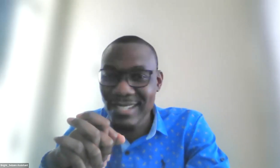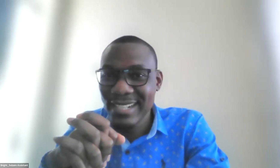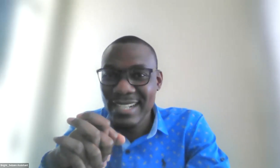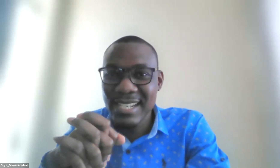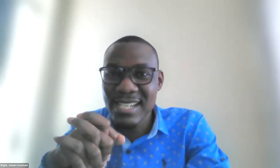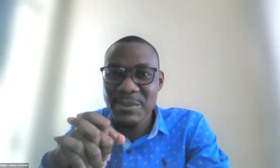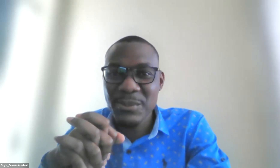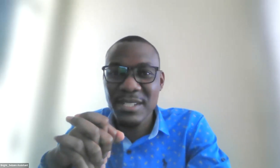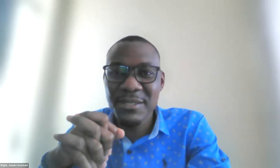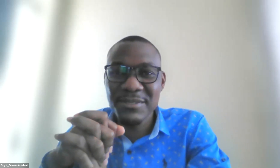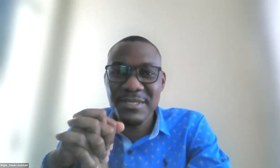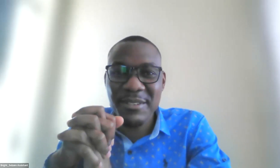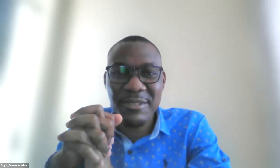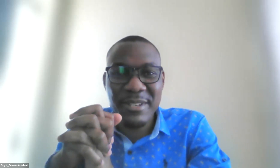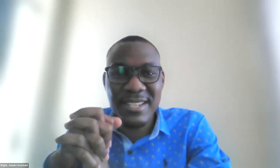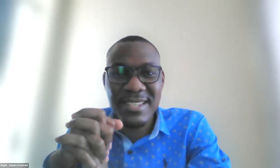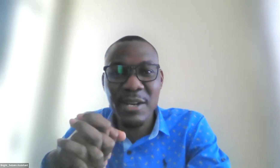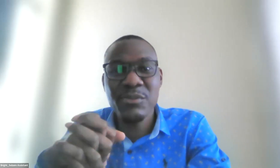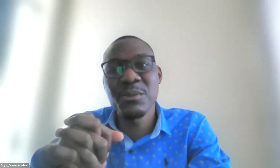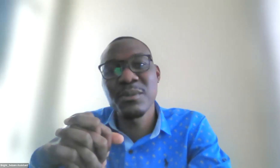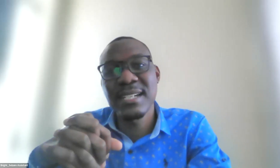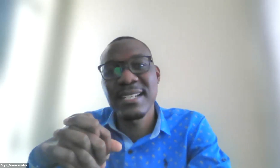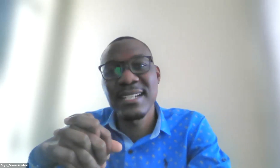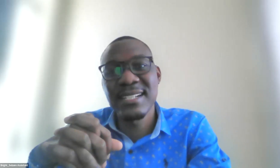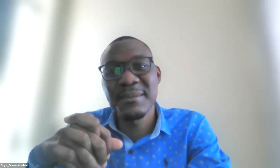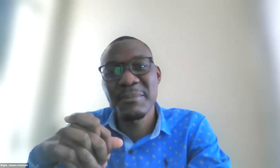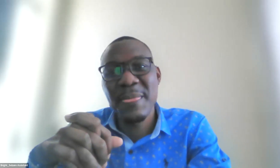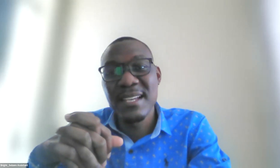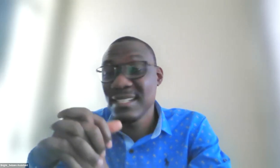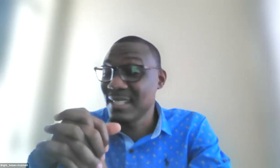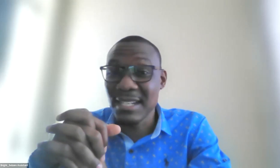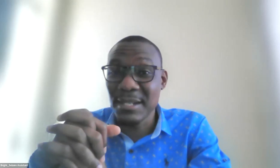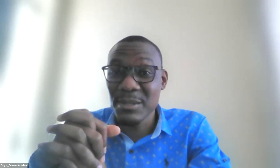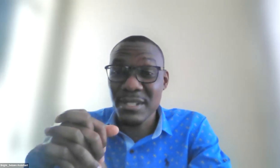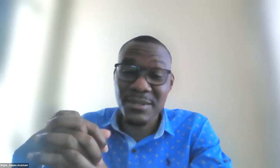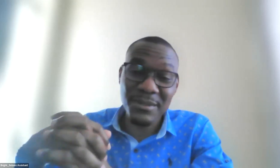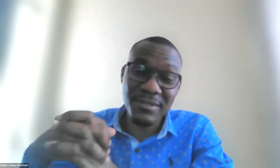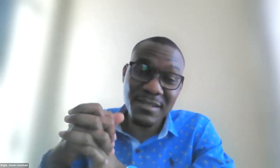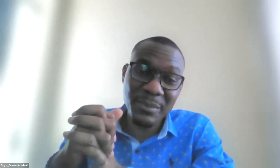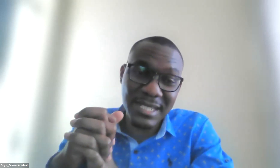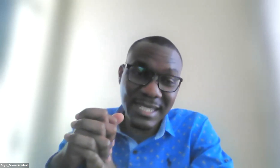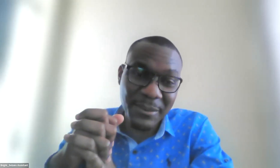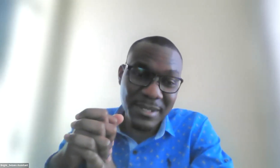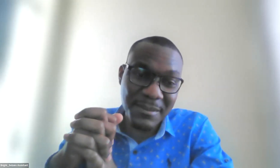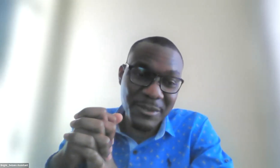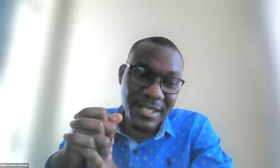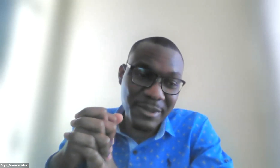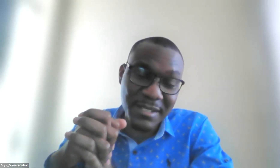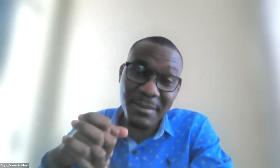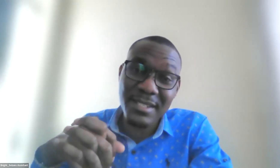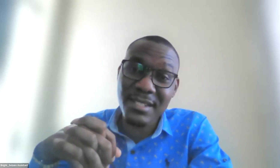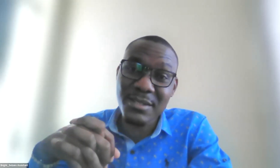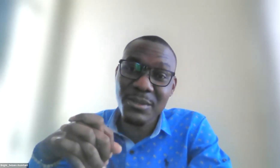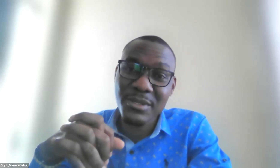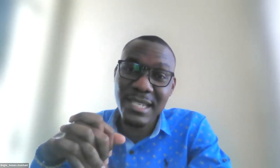Surprised and well, very, very thankful. I was obviously put in line with some really,